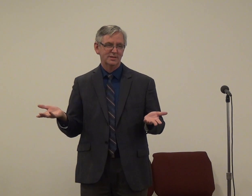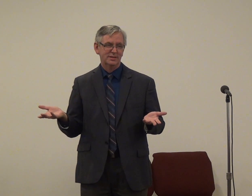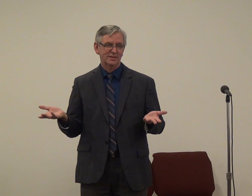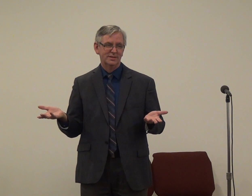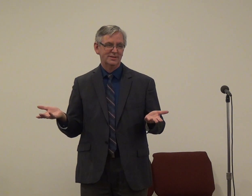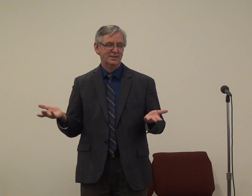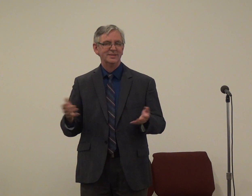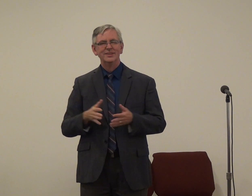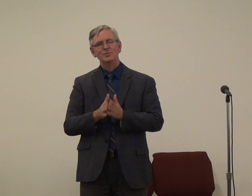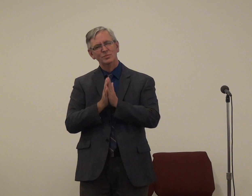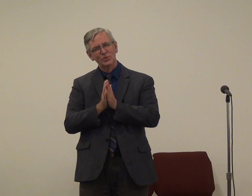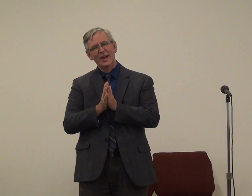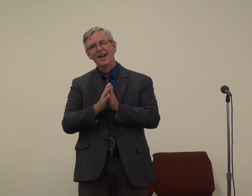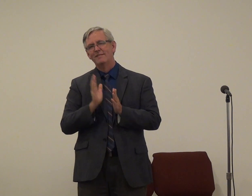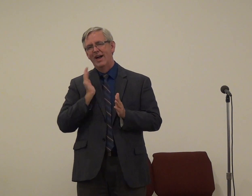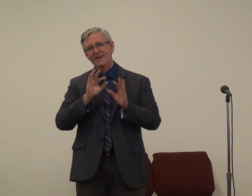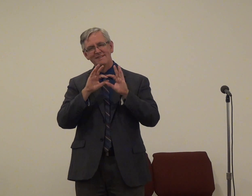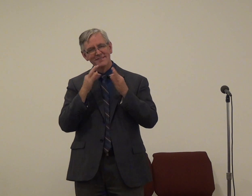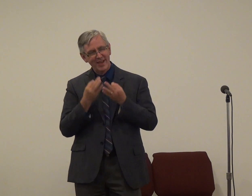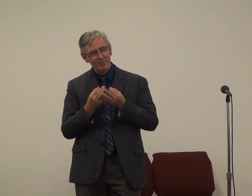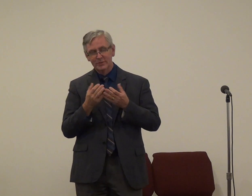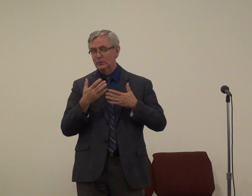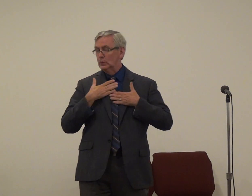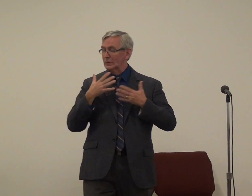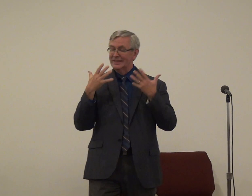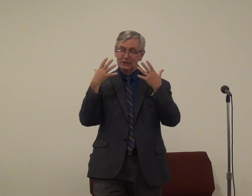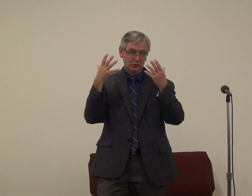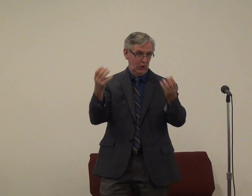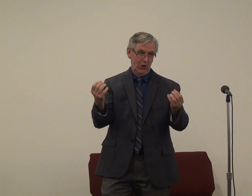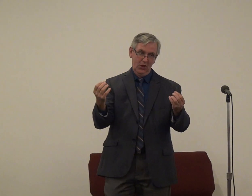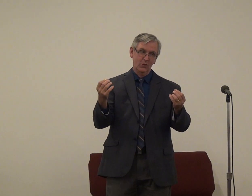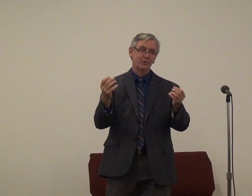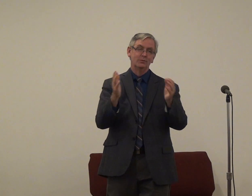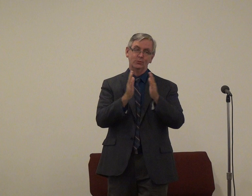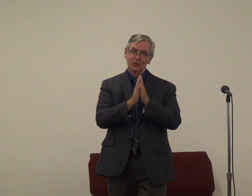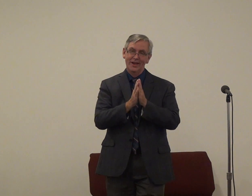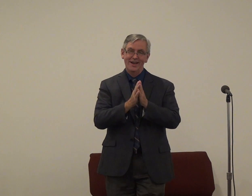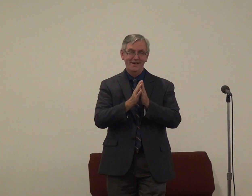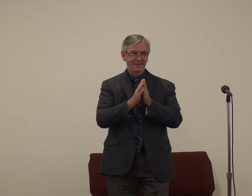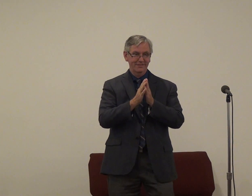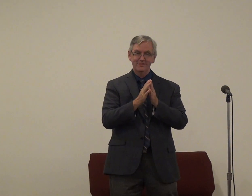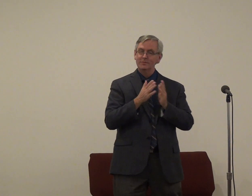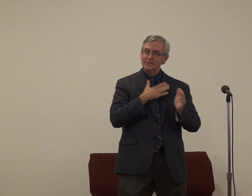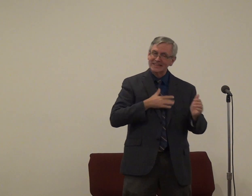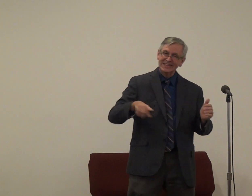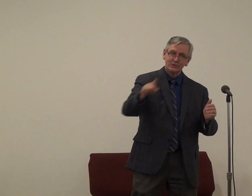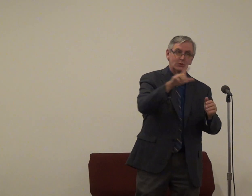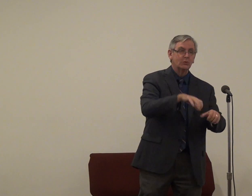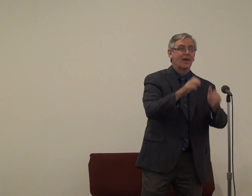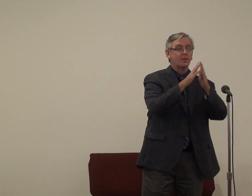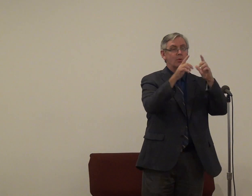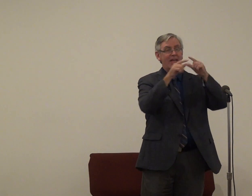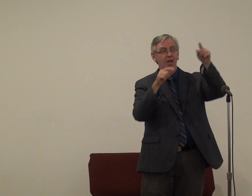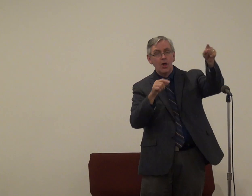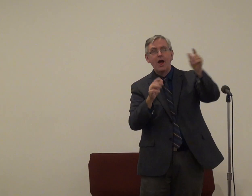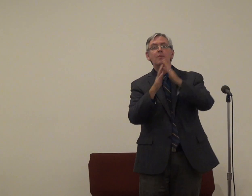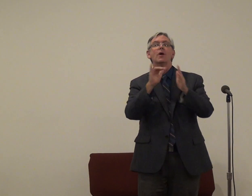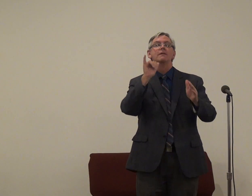What about the rest? So pray for our family. We're willing to go and just pray. Get our